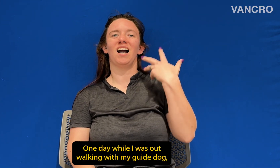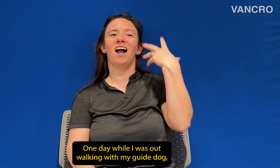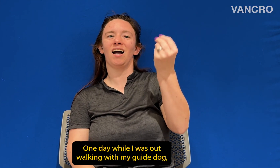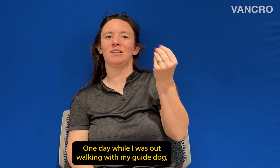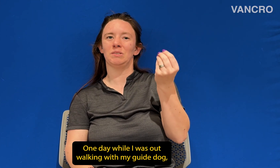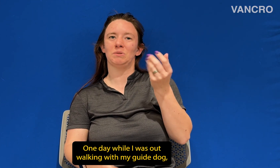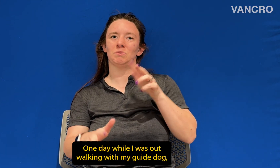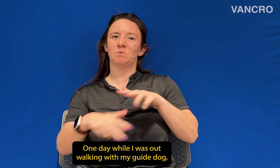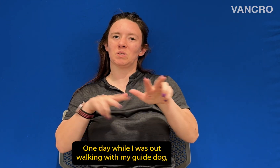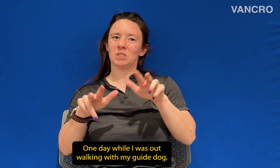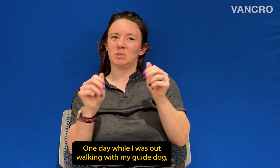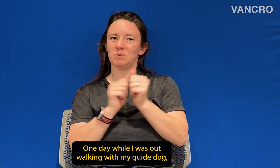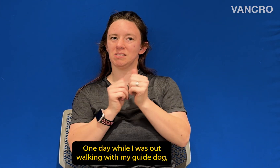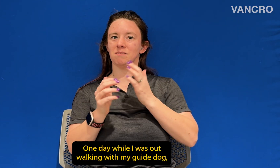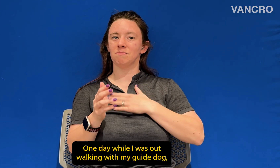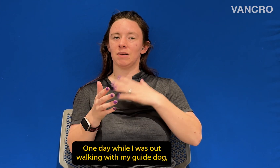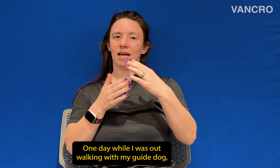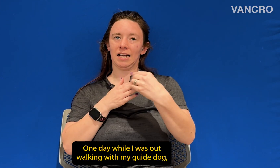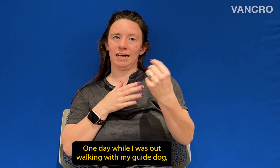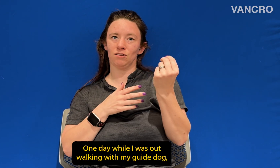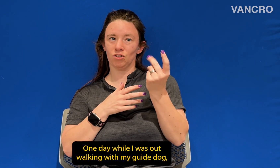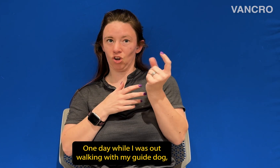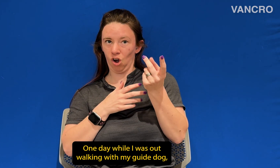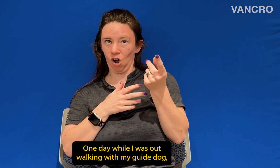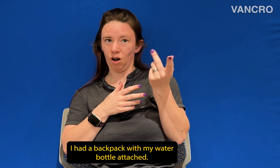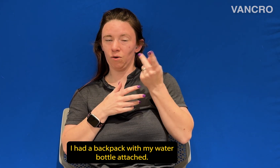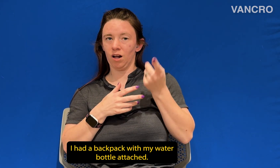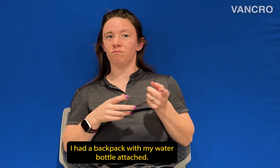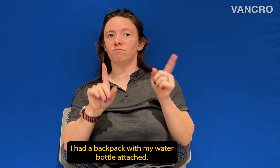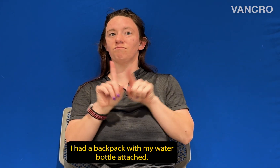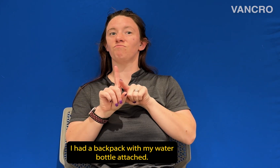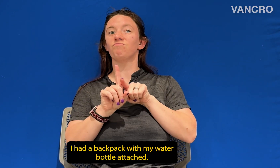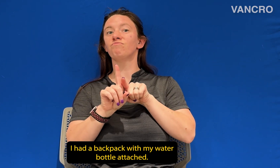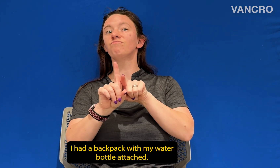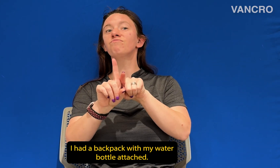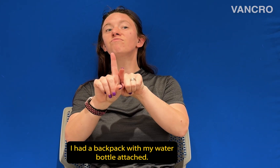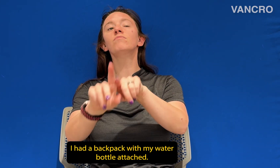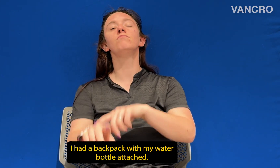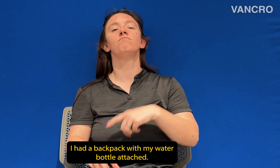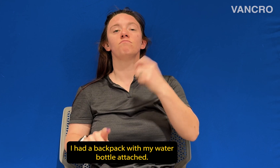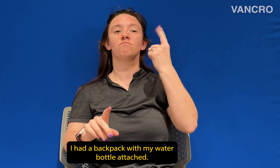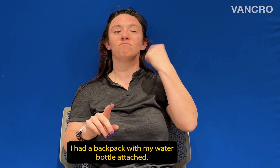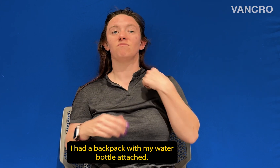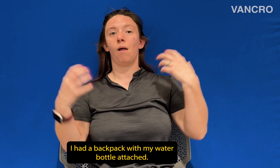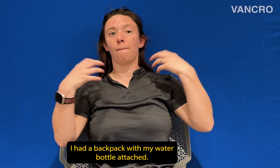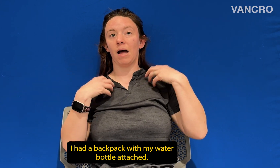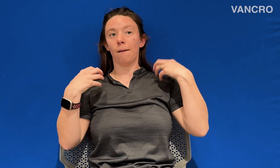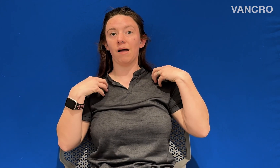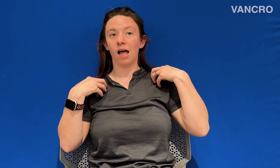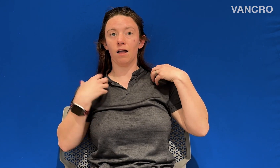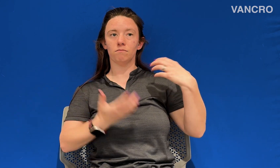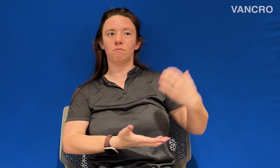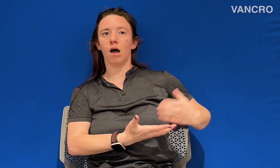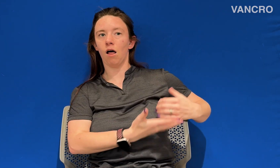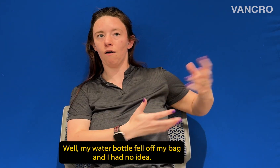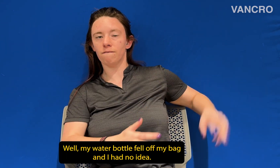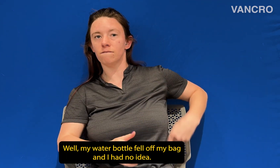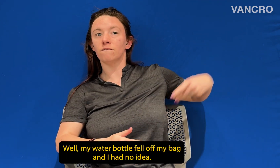One day while I was out walking with my guide dog, I had a backpack with my water bottle attached. Well, my water